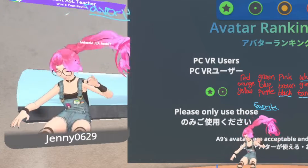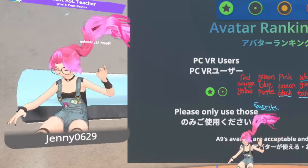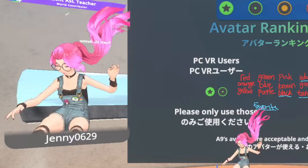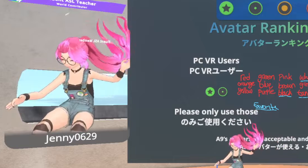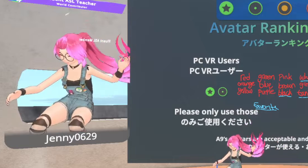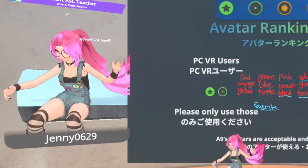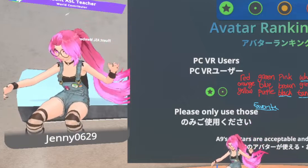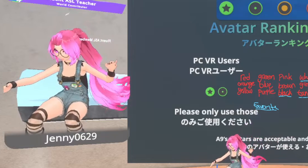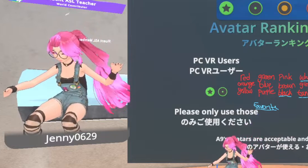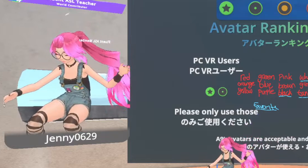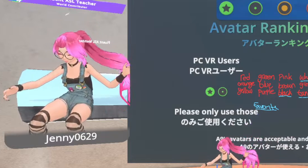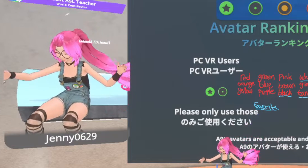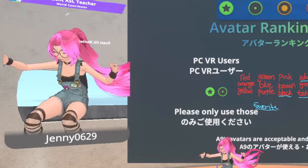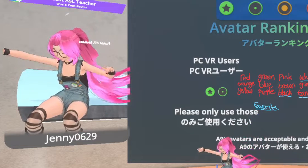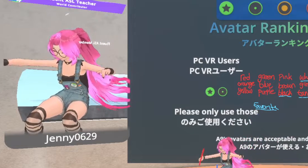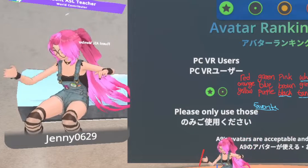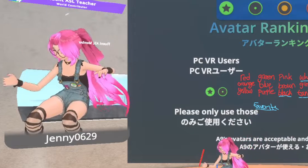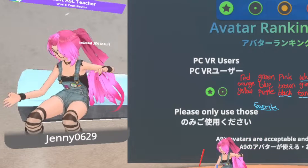Cool.